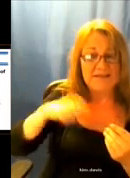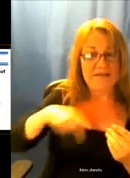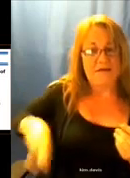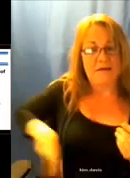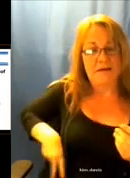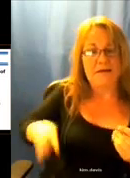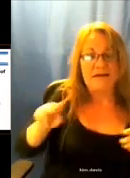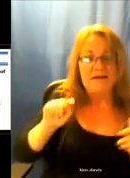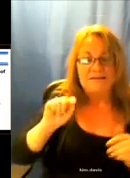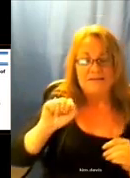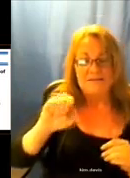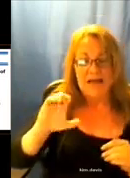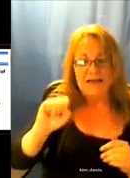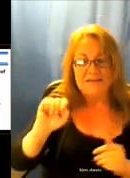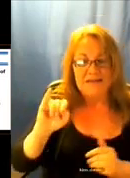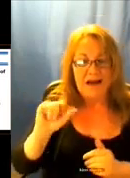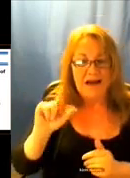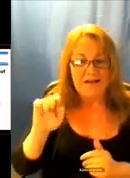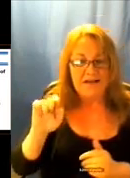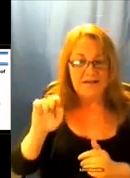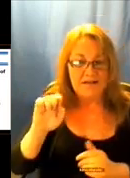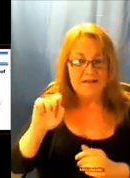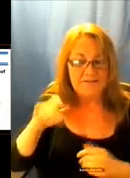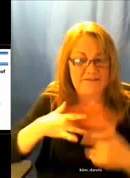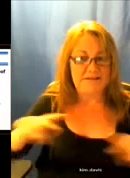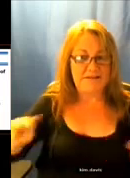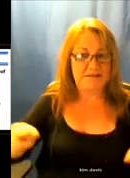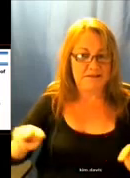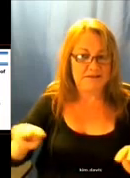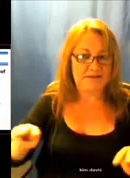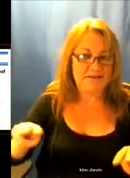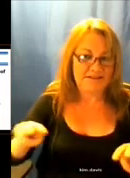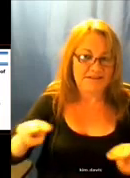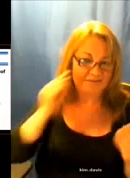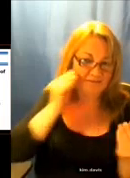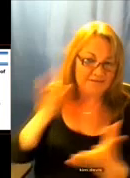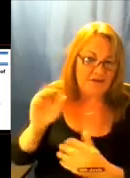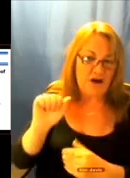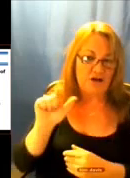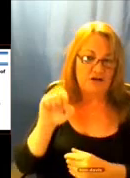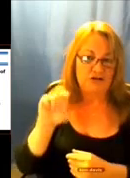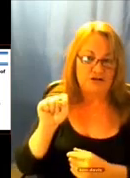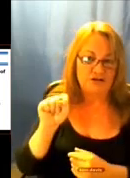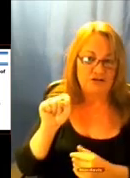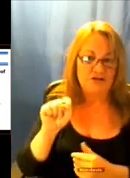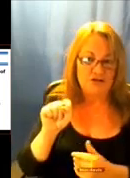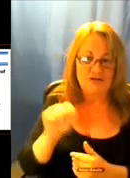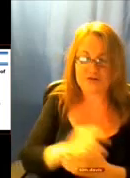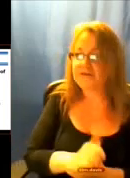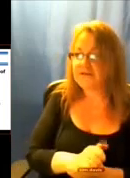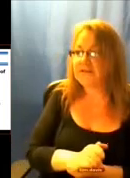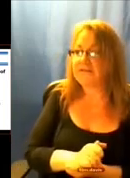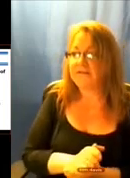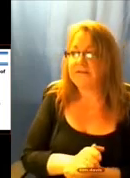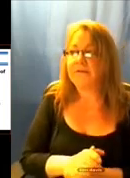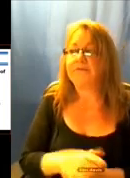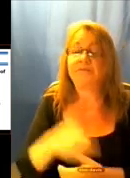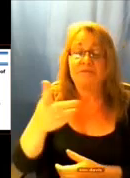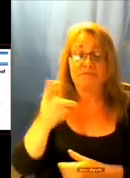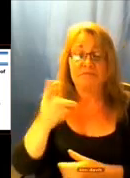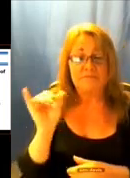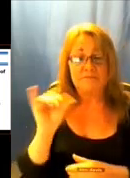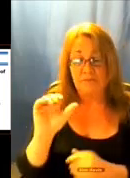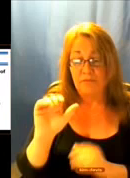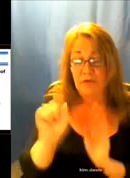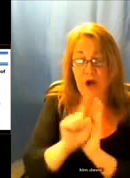visual lighted option, or even a tactile type through a held device or that is